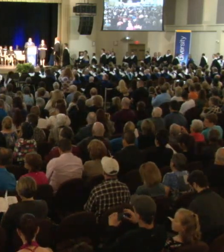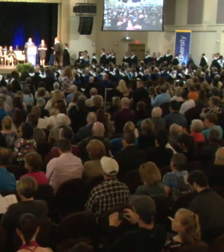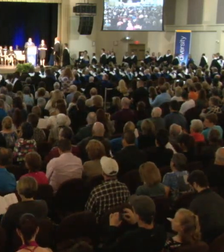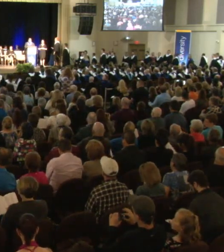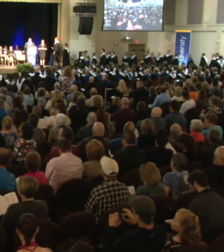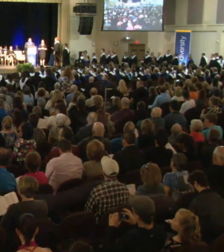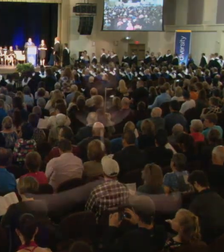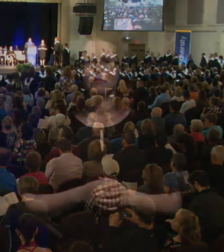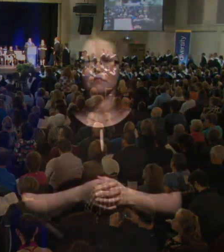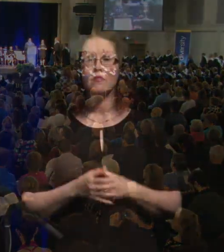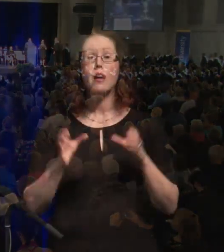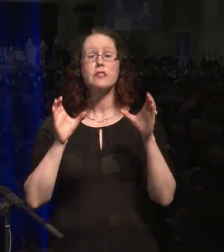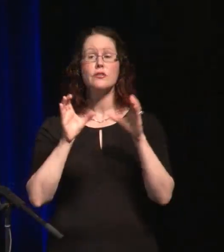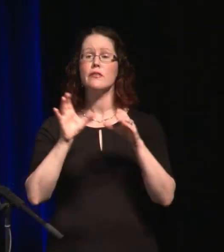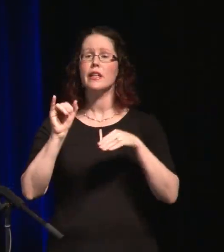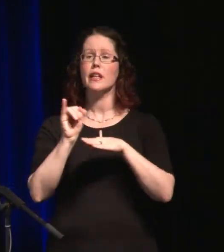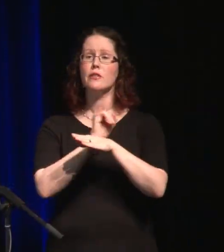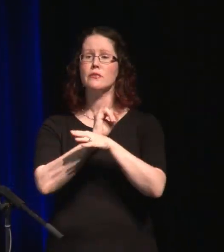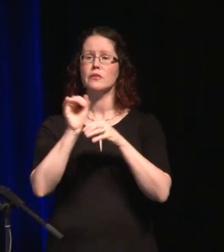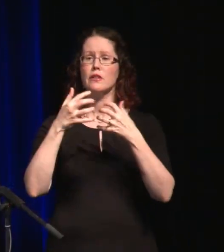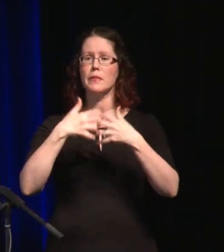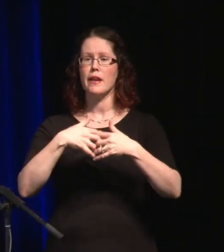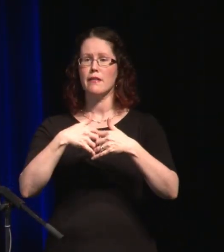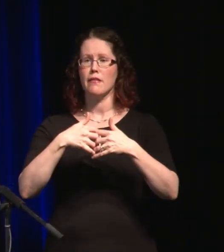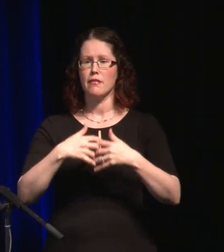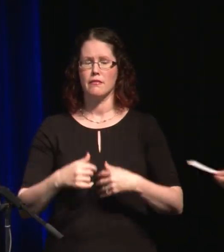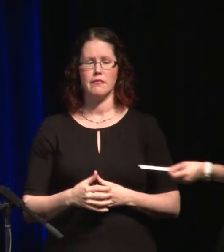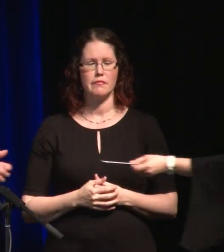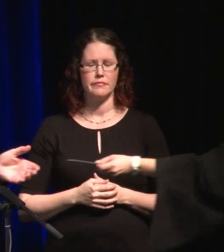For the certificate in industrial mechanical,